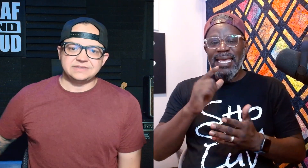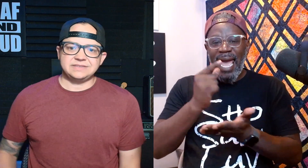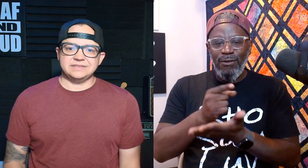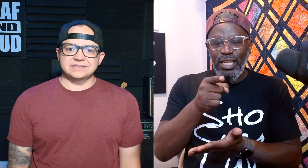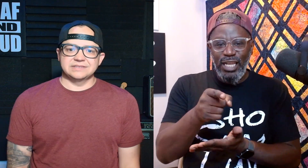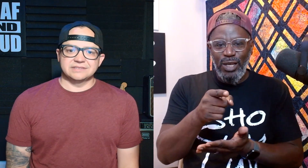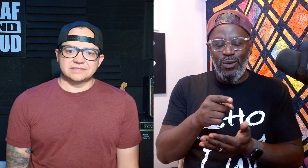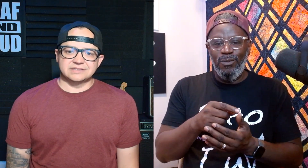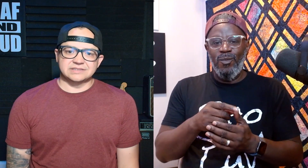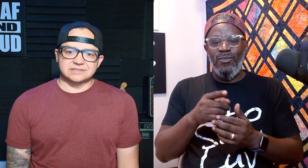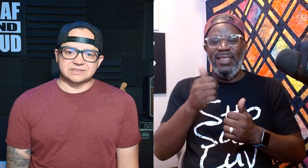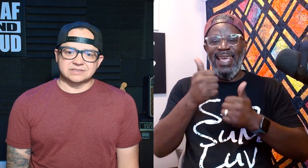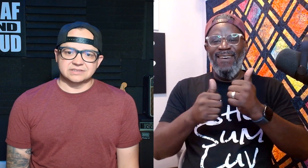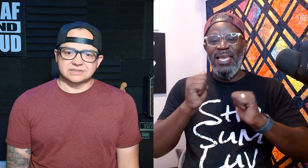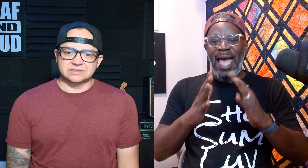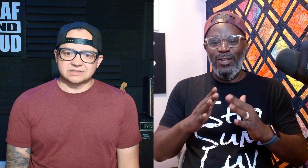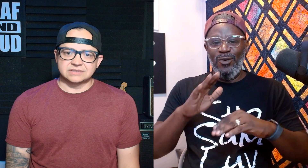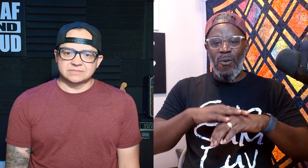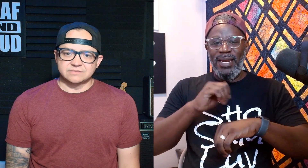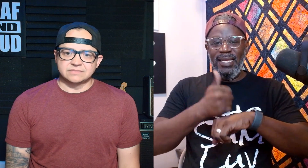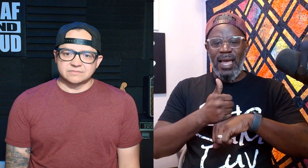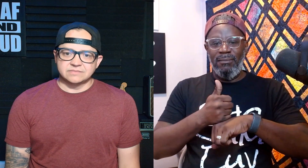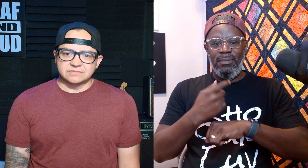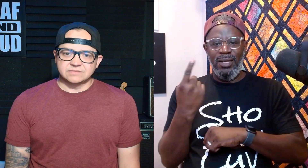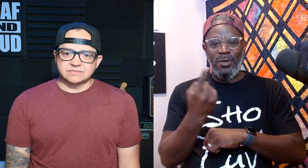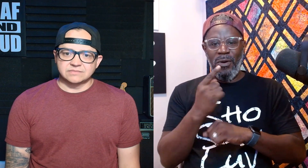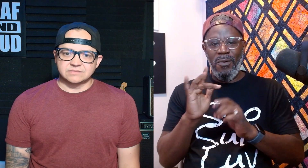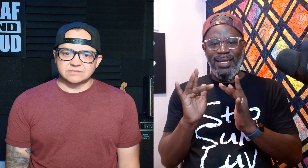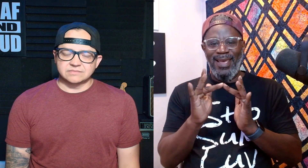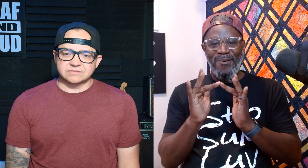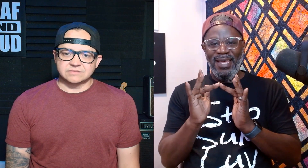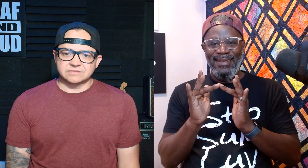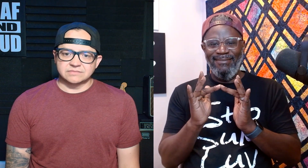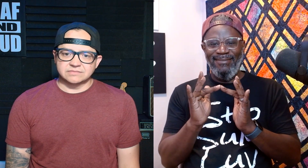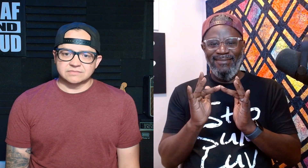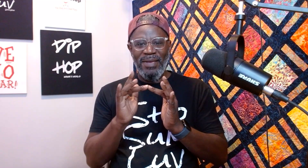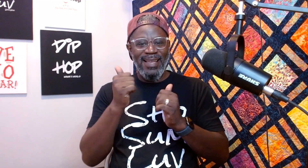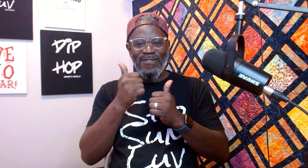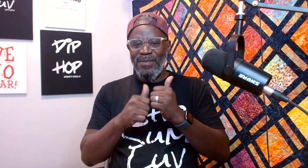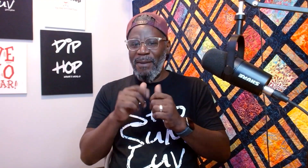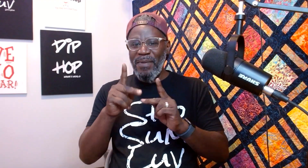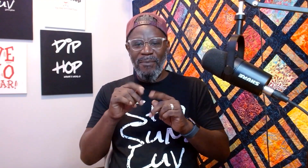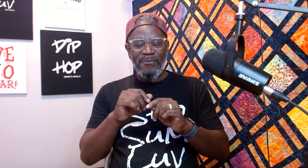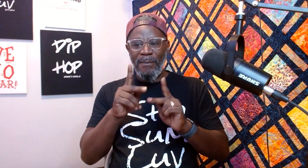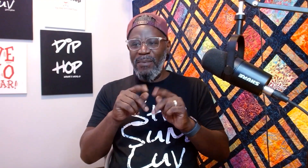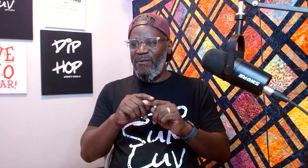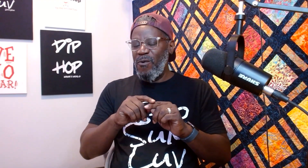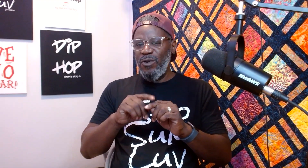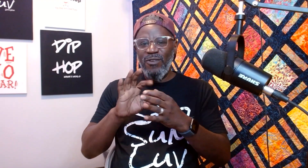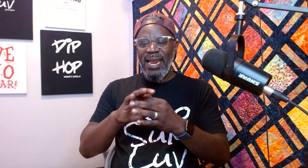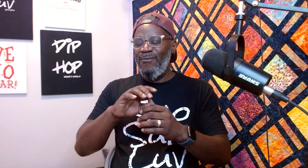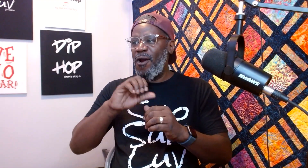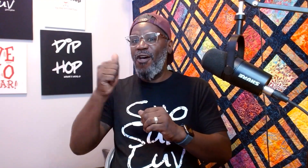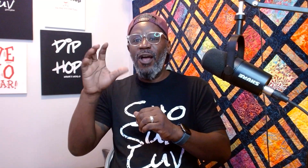I can guarantee you, every actor on the set is always networking. because from some people